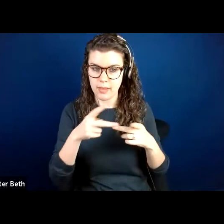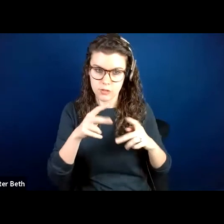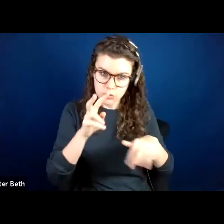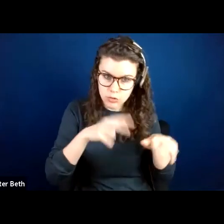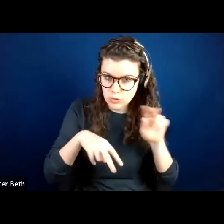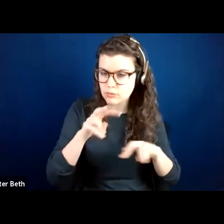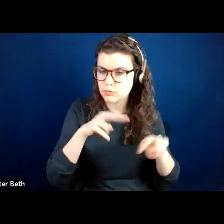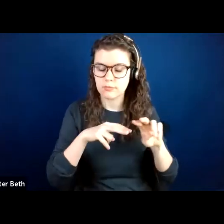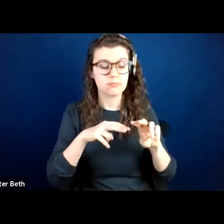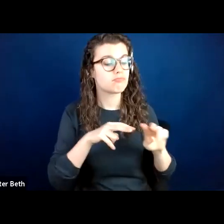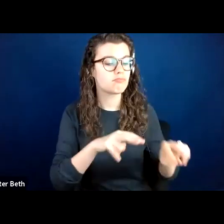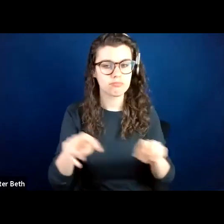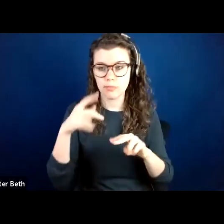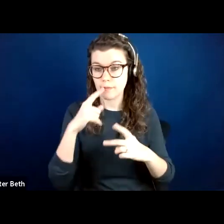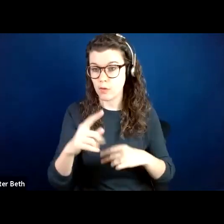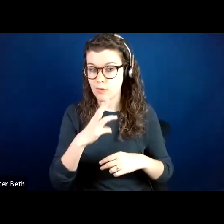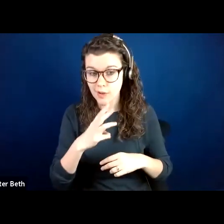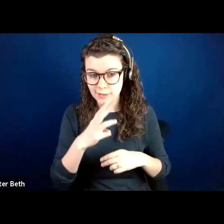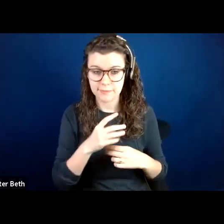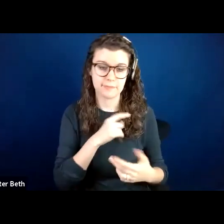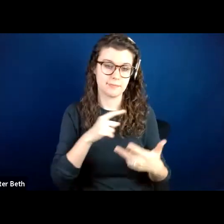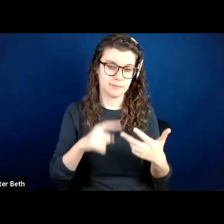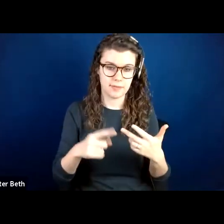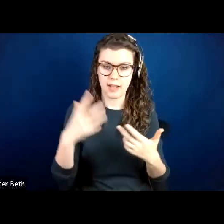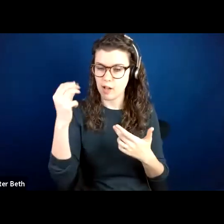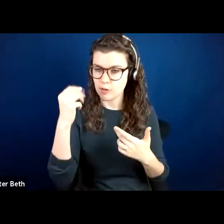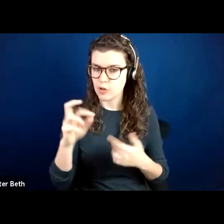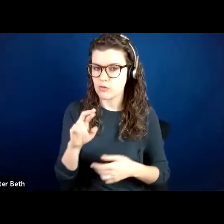accessibility requirements under the Architectural Barriers Act.